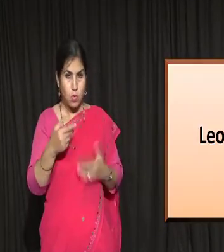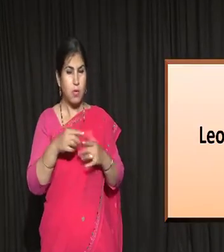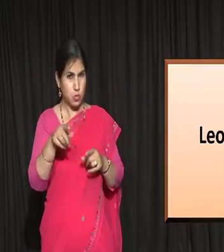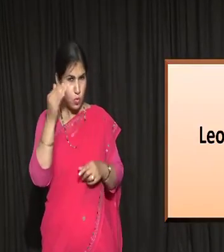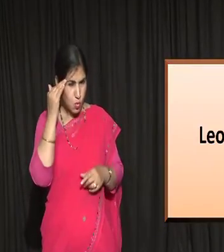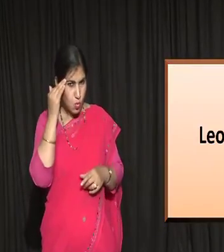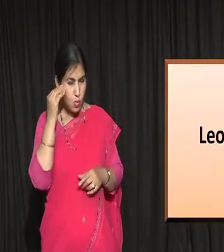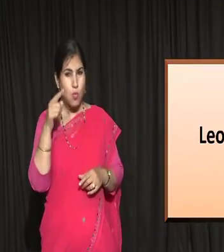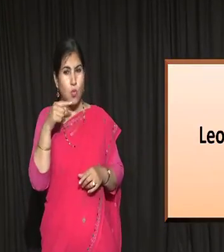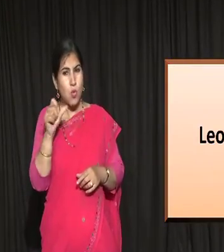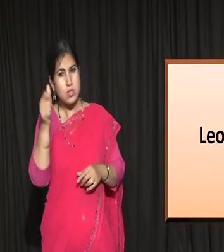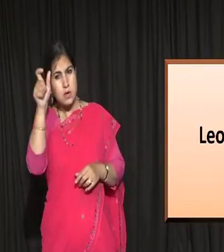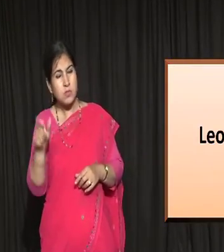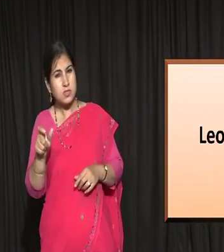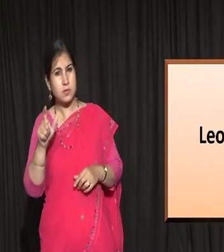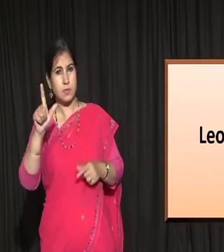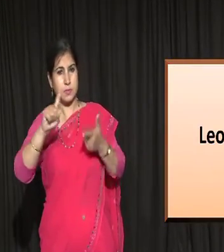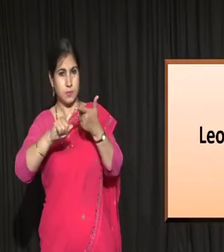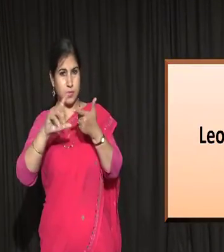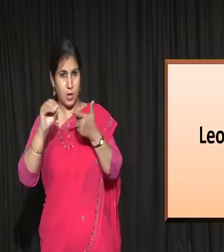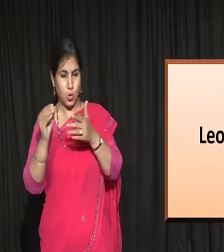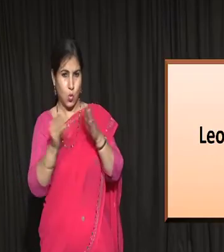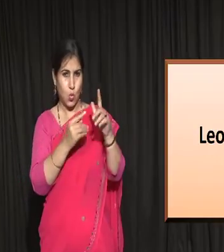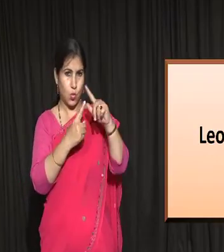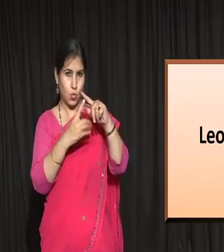but do you know who was Leo Tolstoy?